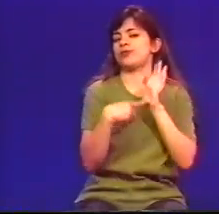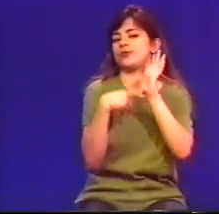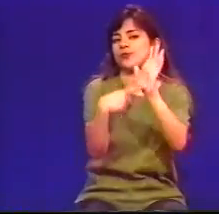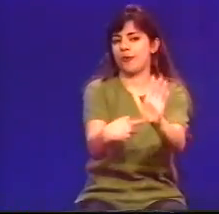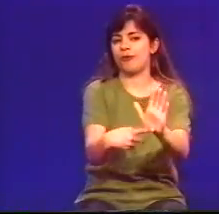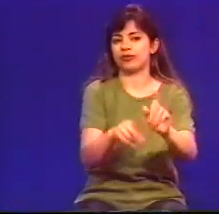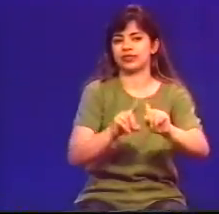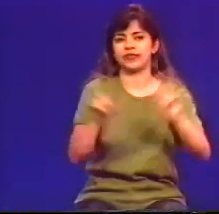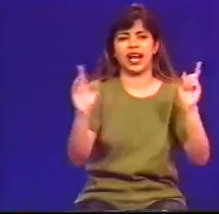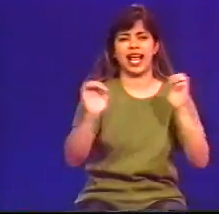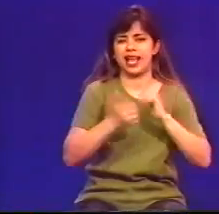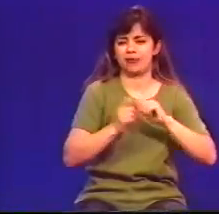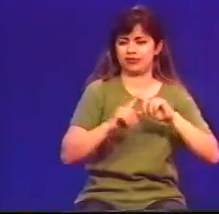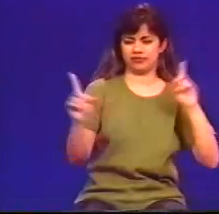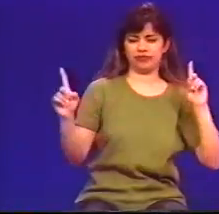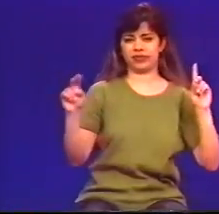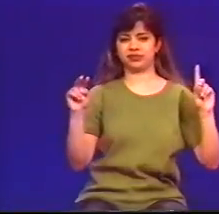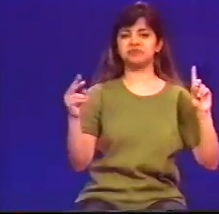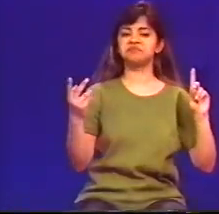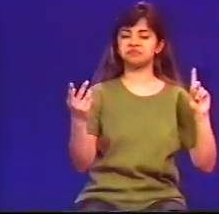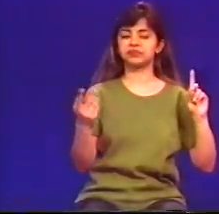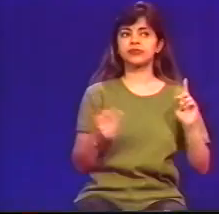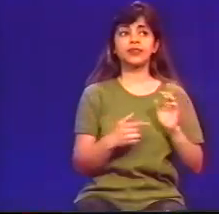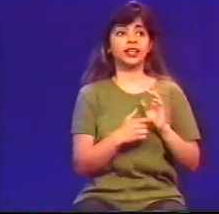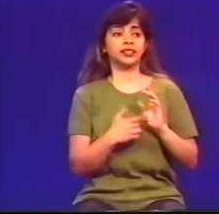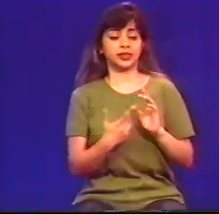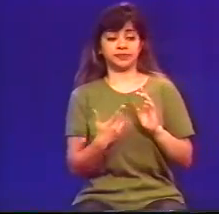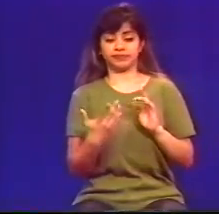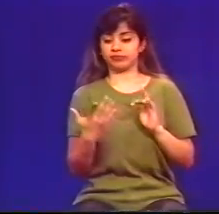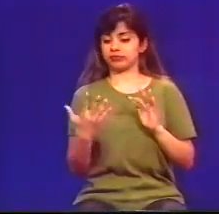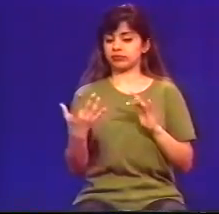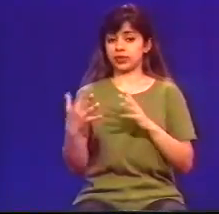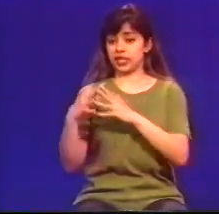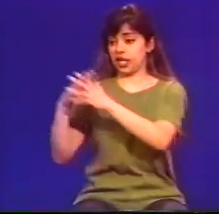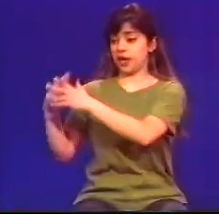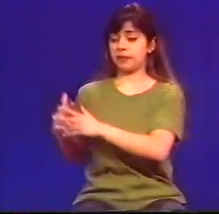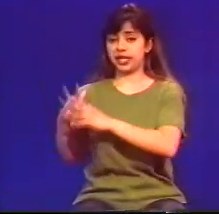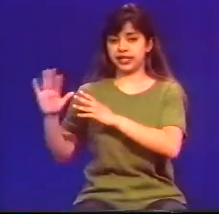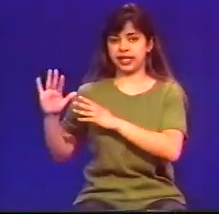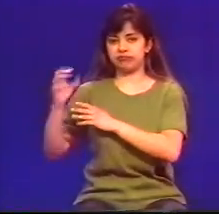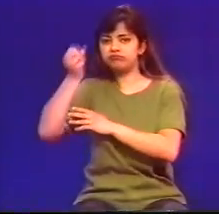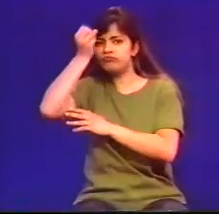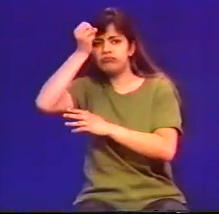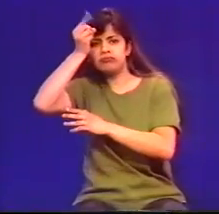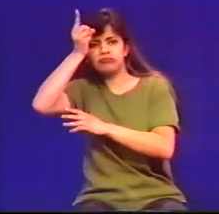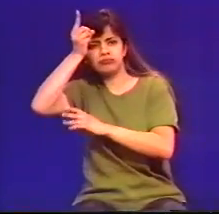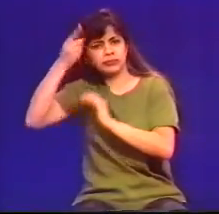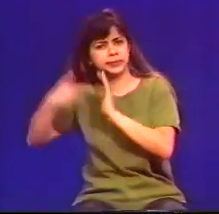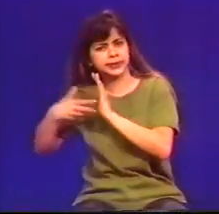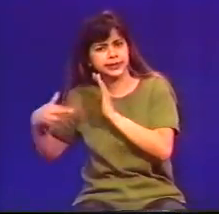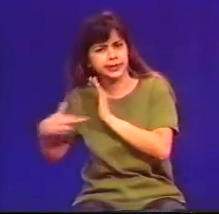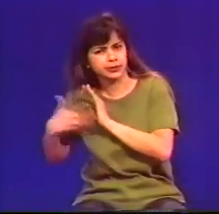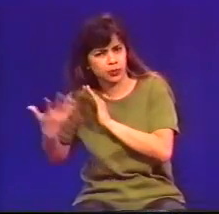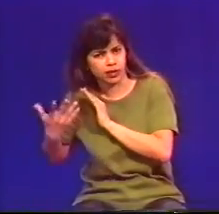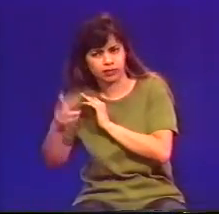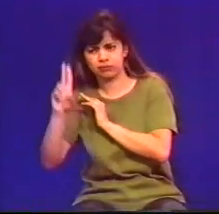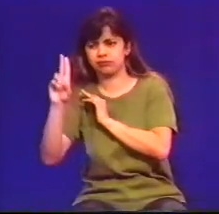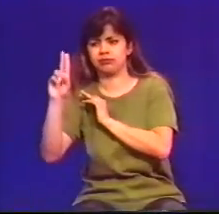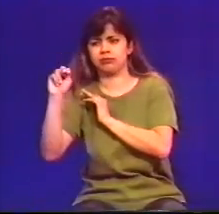fun. I'd like you to be able to see some of the differences between the two sign languages. In ASL,